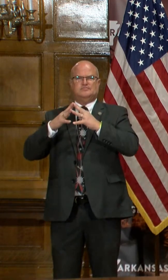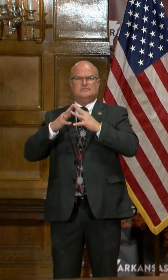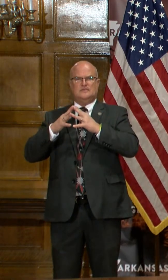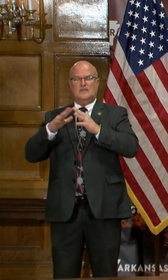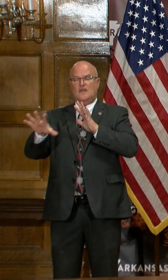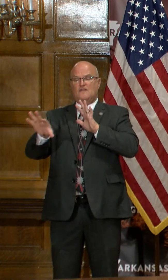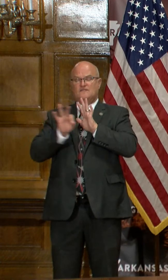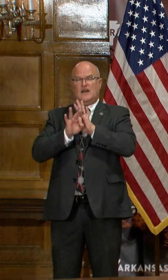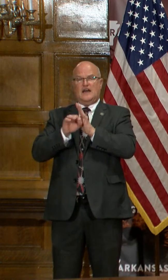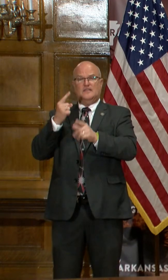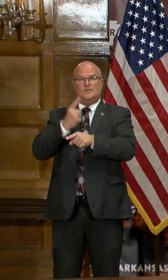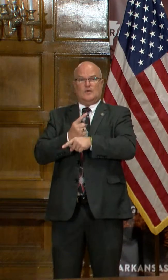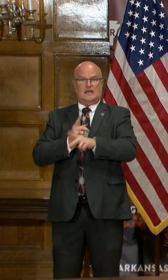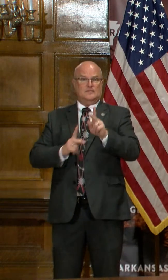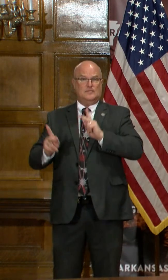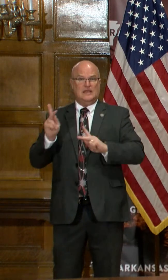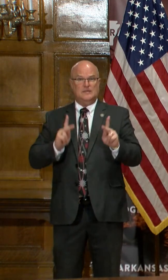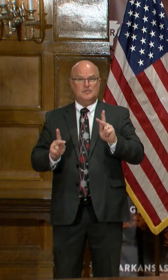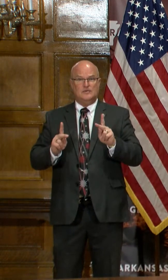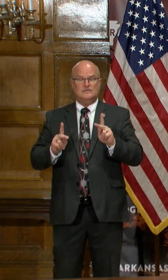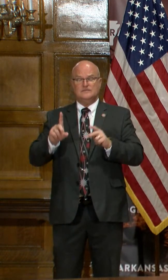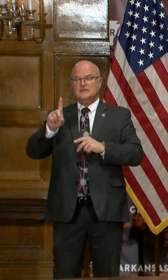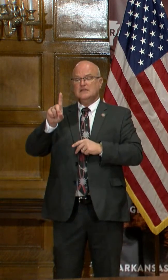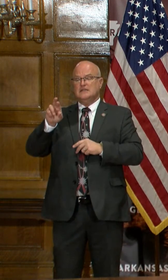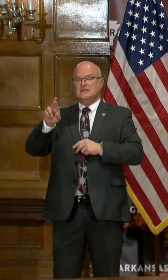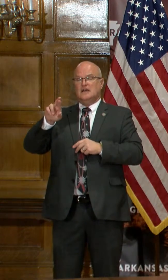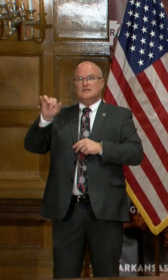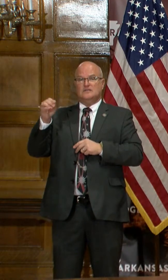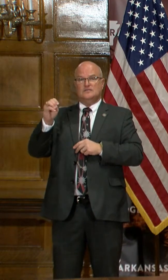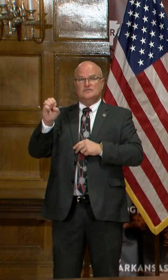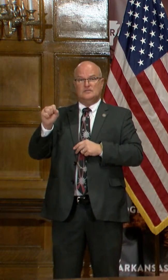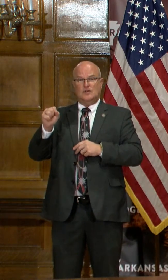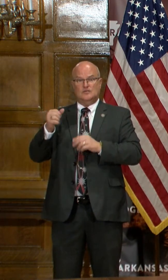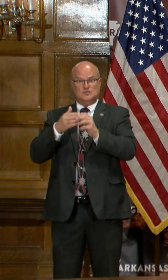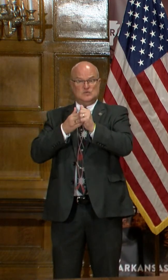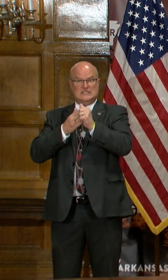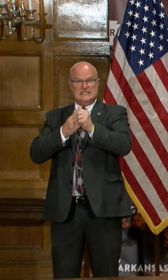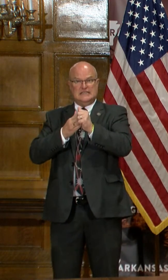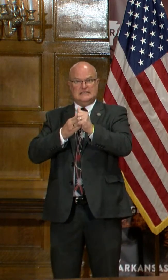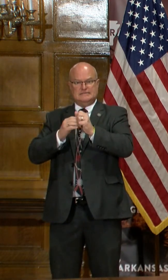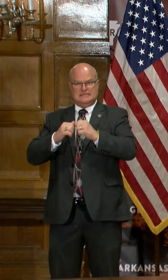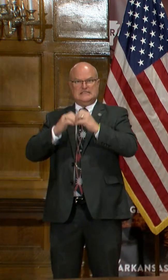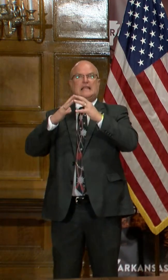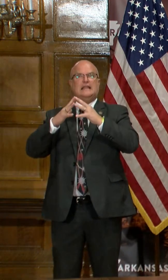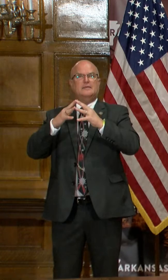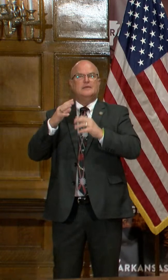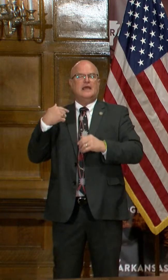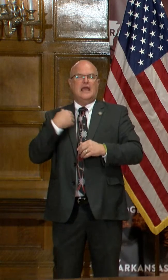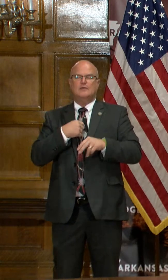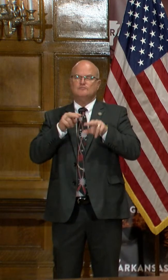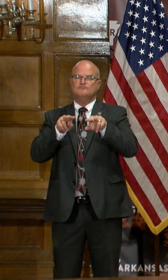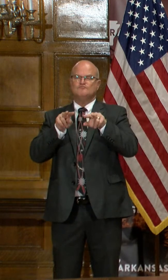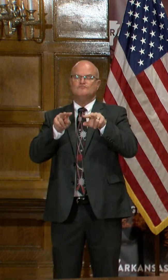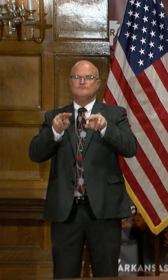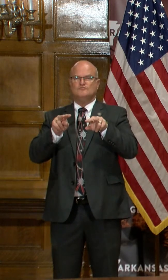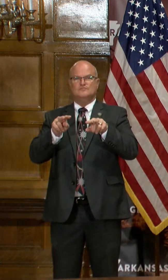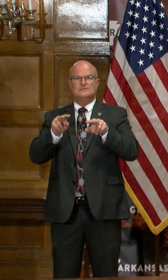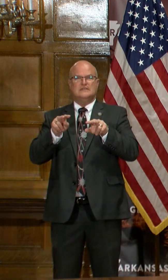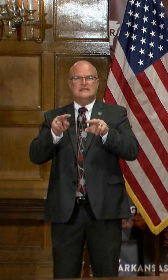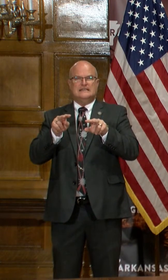right personnel quickly for that. Dr. Jones will have the lead in getting this done, and we look forward